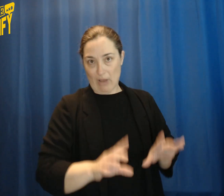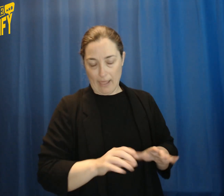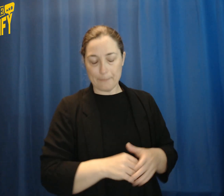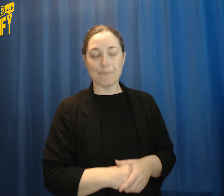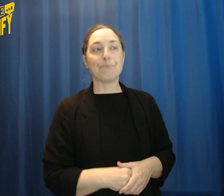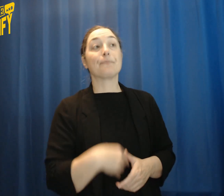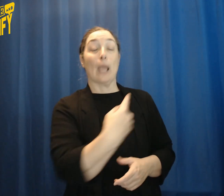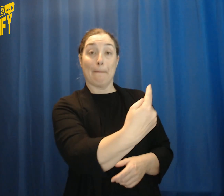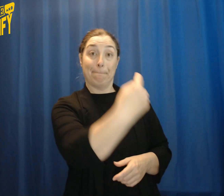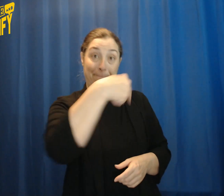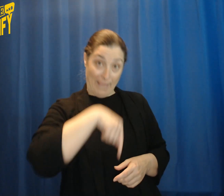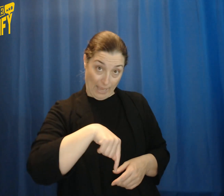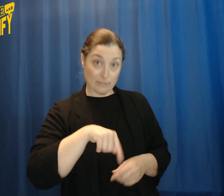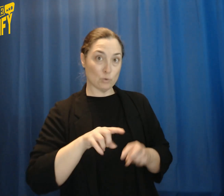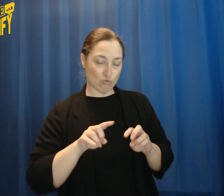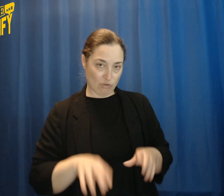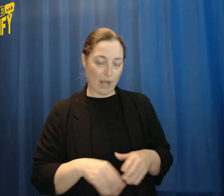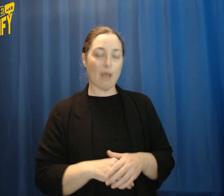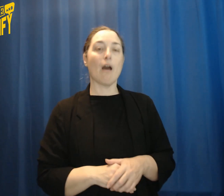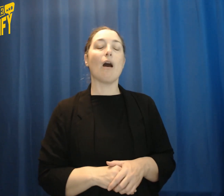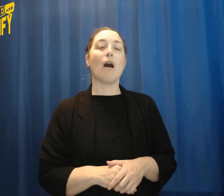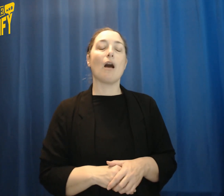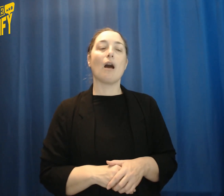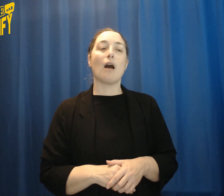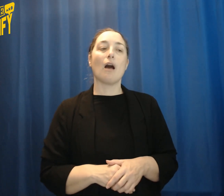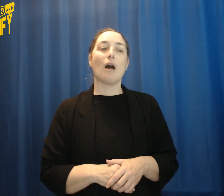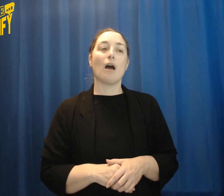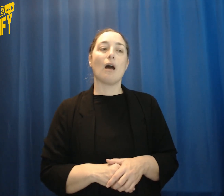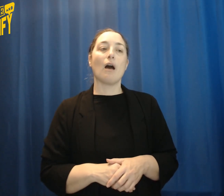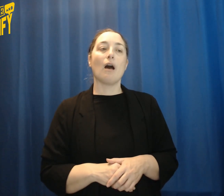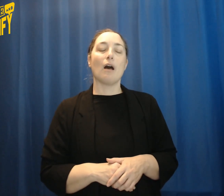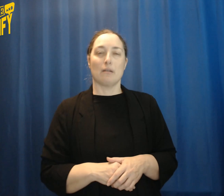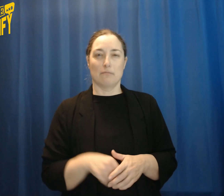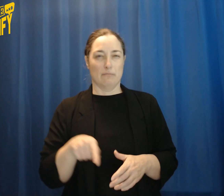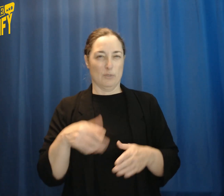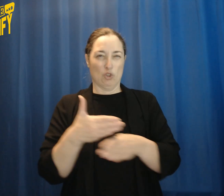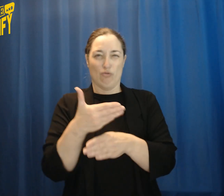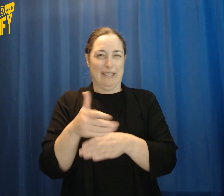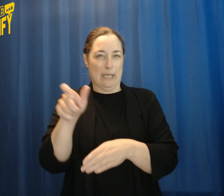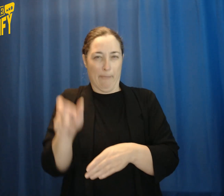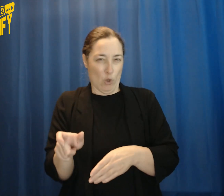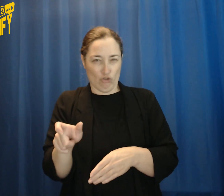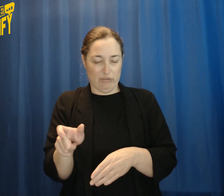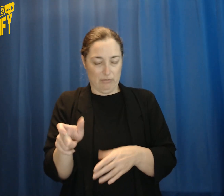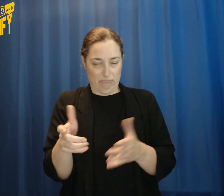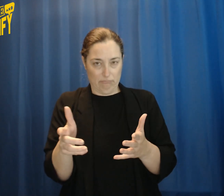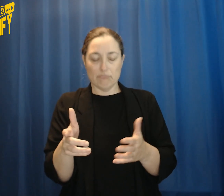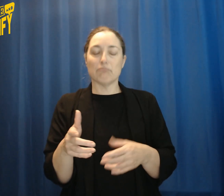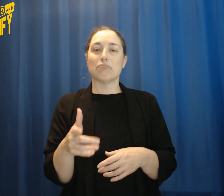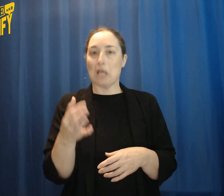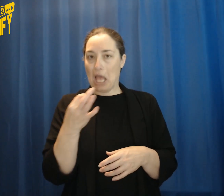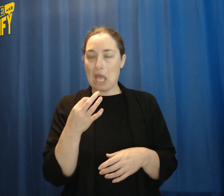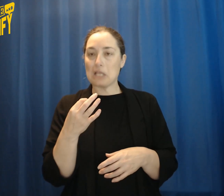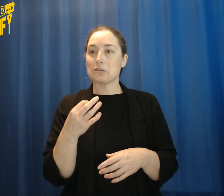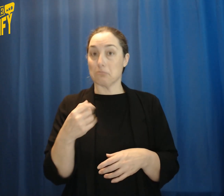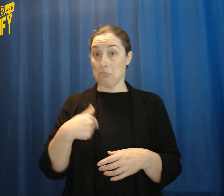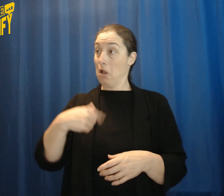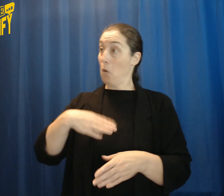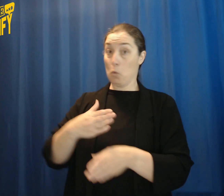back, I went in to see the careers person, and they said, what do you want to do? And I said, I want to work in theatre. And they threw the